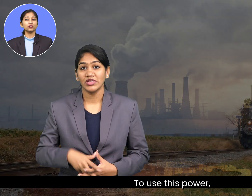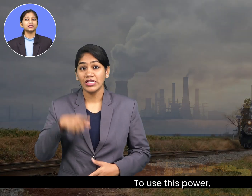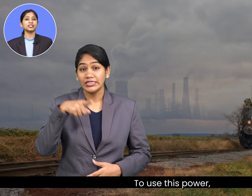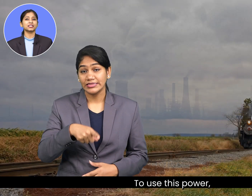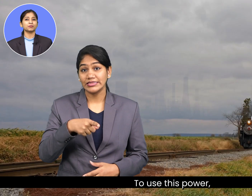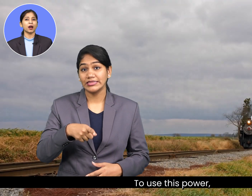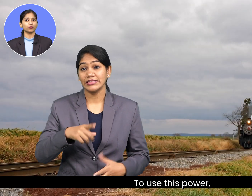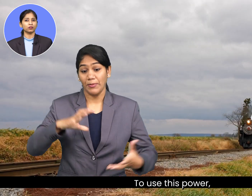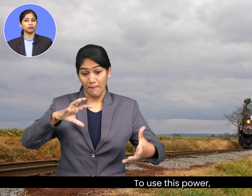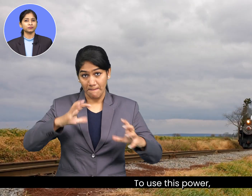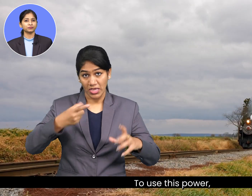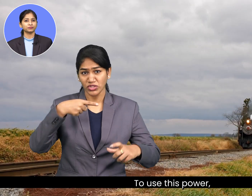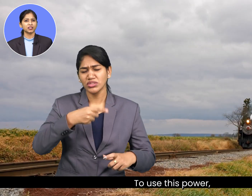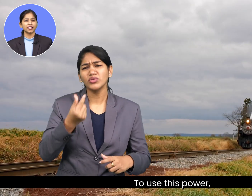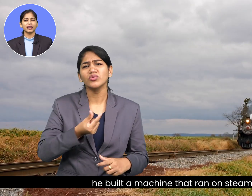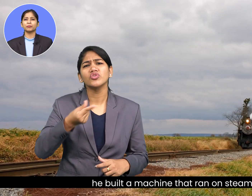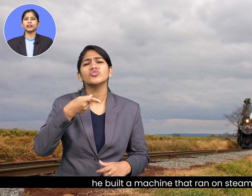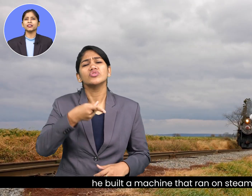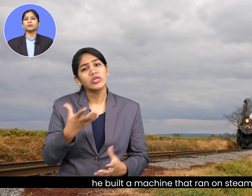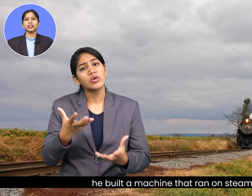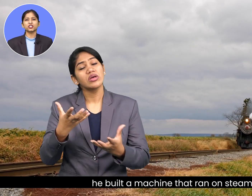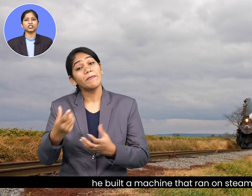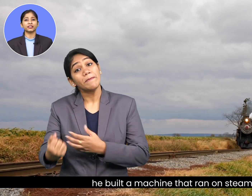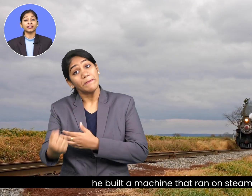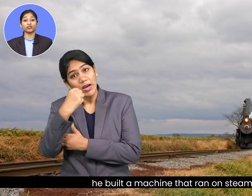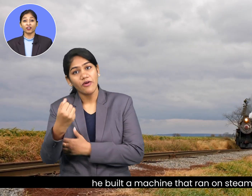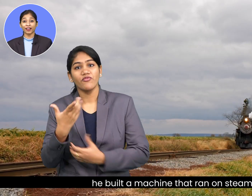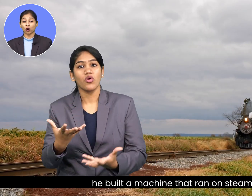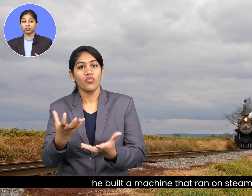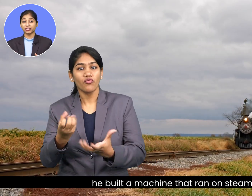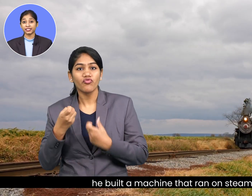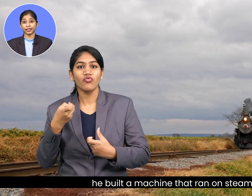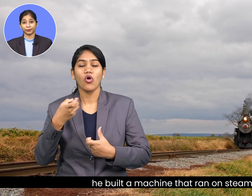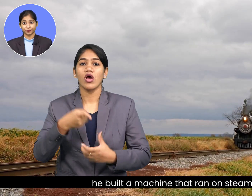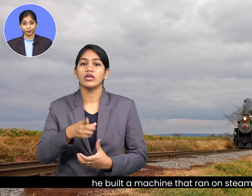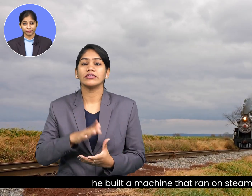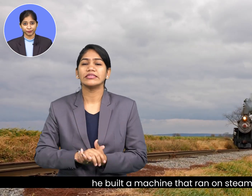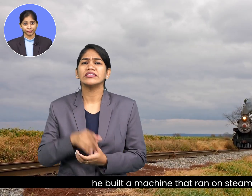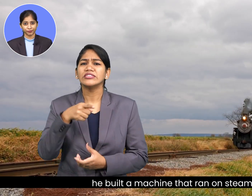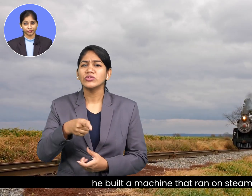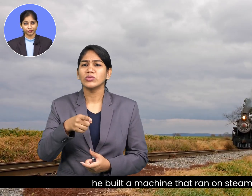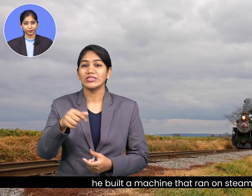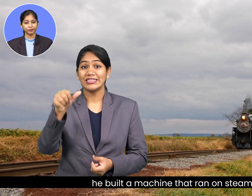To use this power, he built a machine that ran on steam.